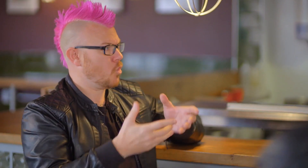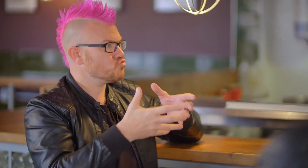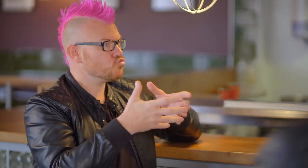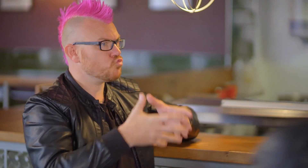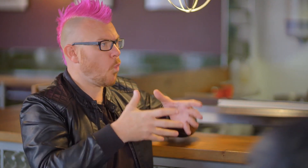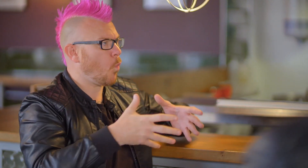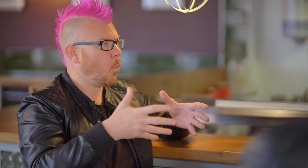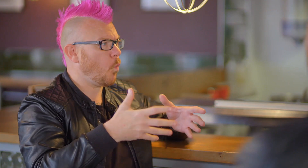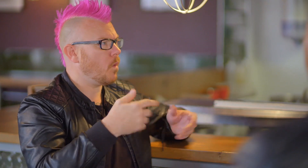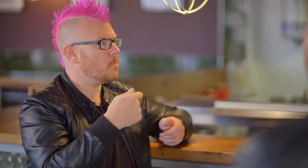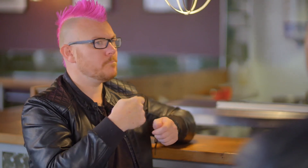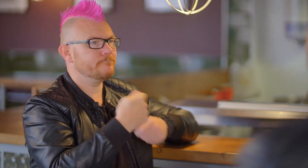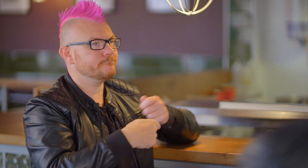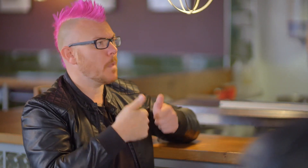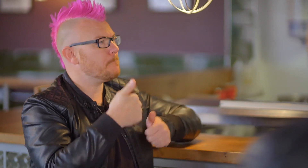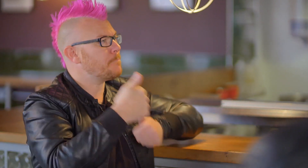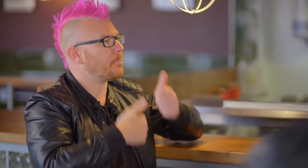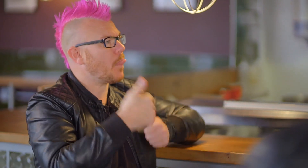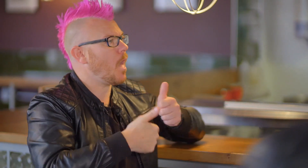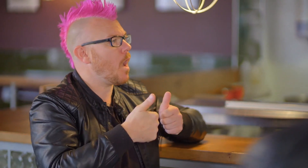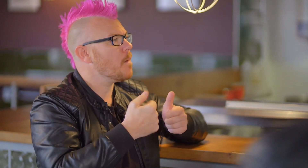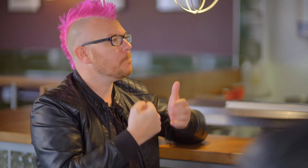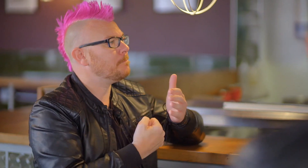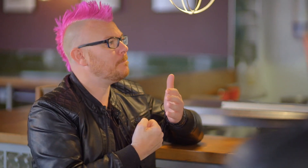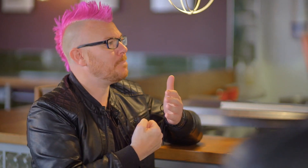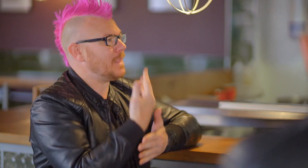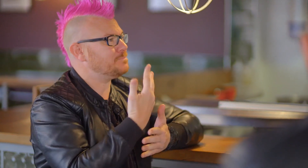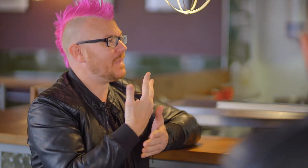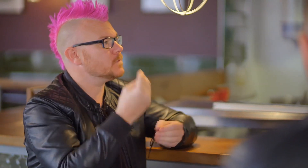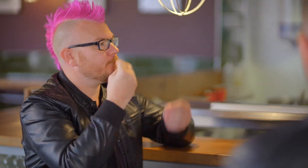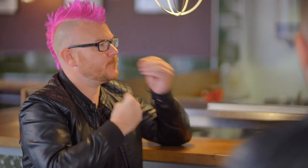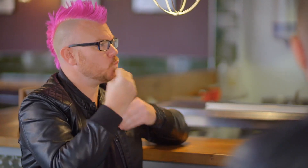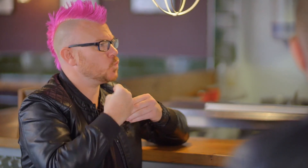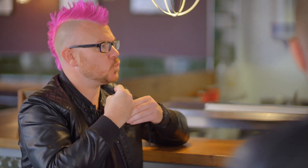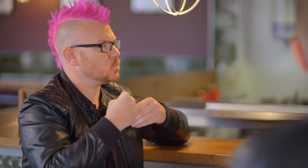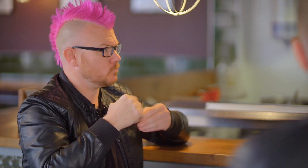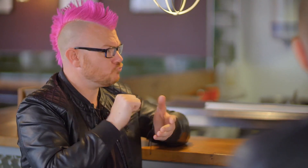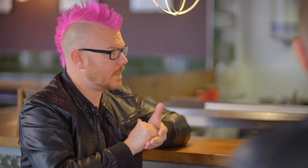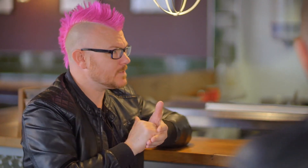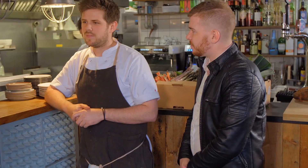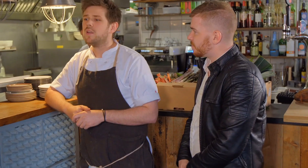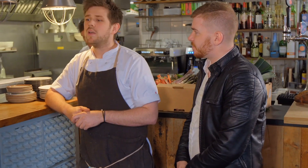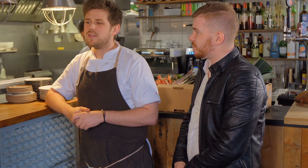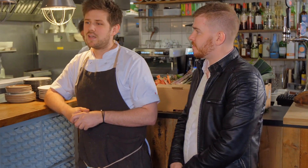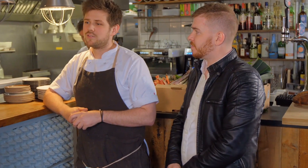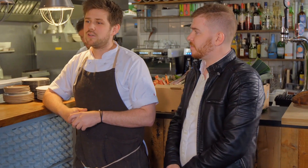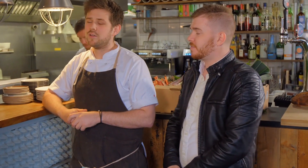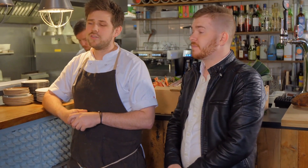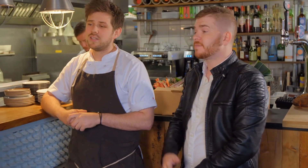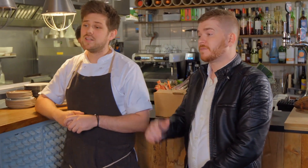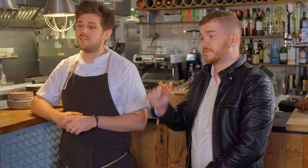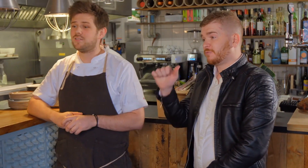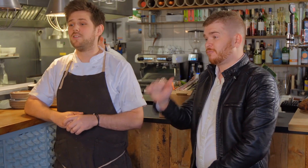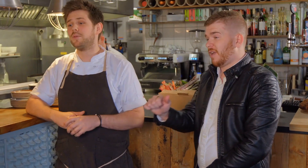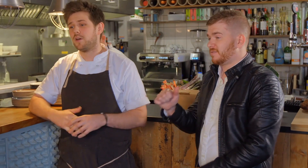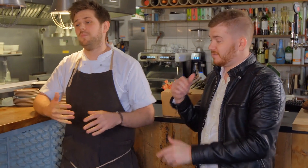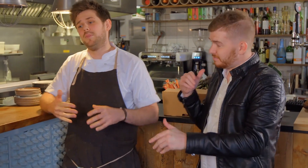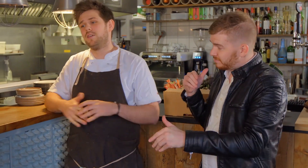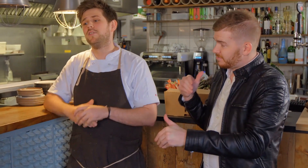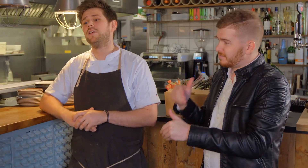So Bristol seems to be growing, you know, the popularity for plant-based food. Yeah, so over the years, it's become increasingly